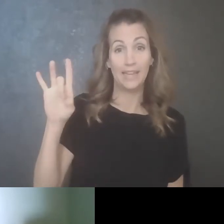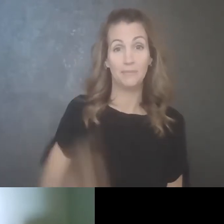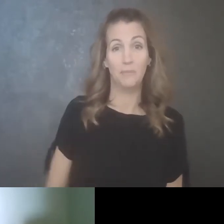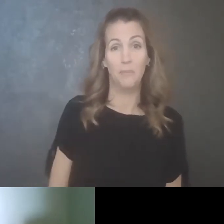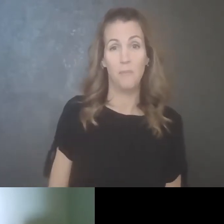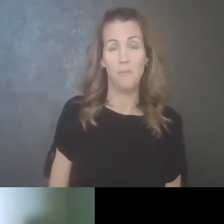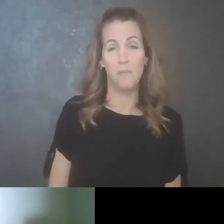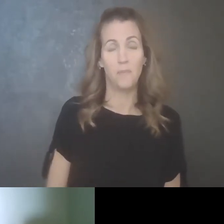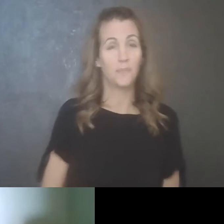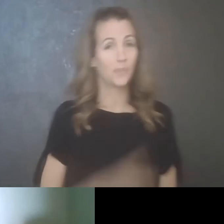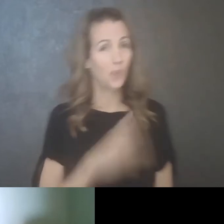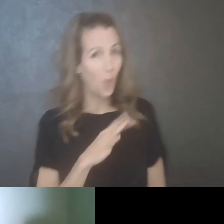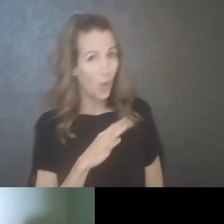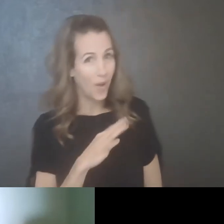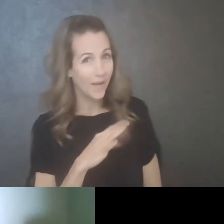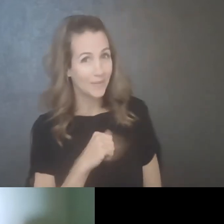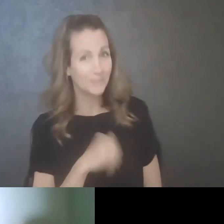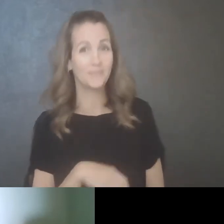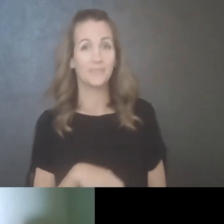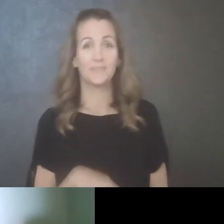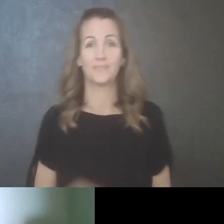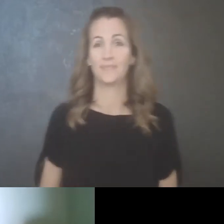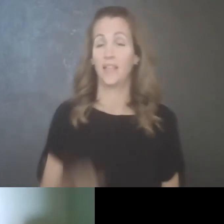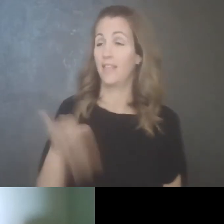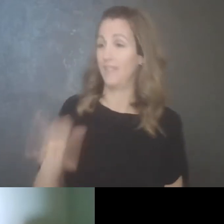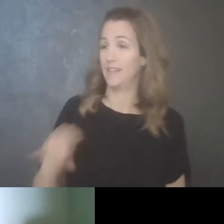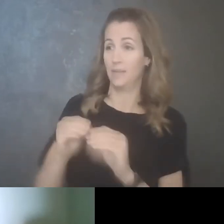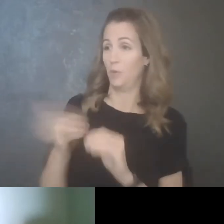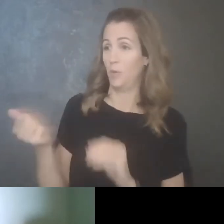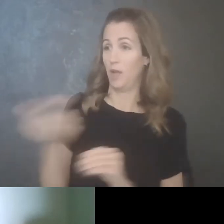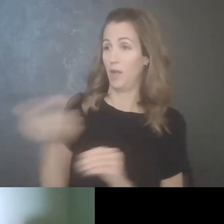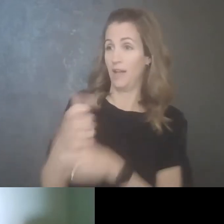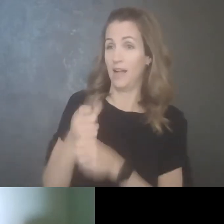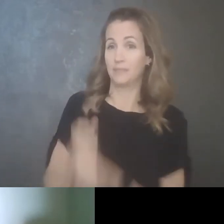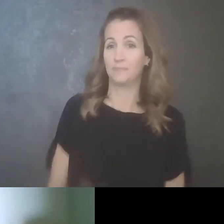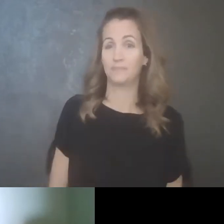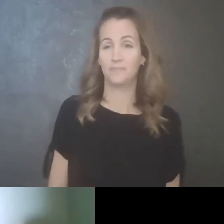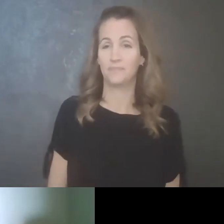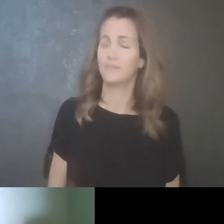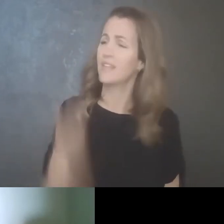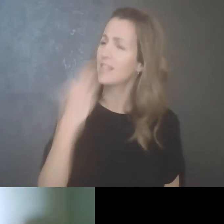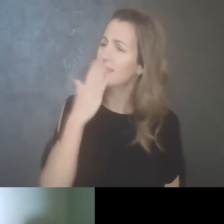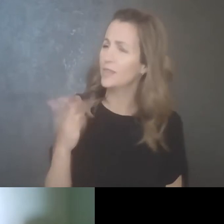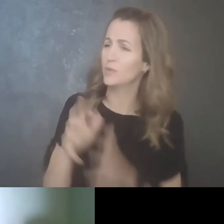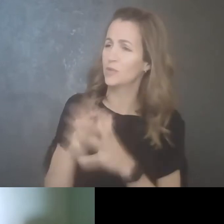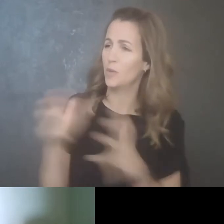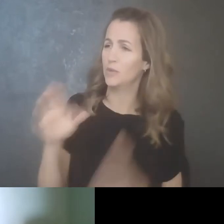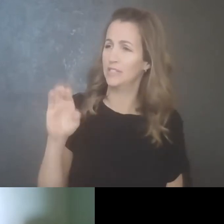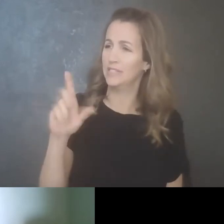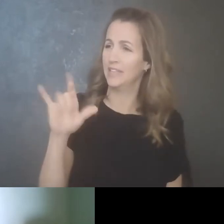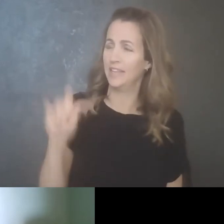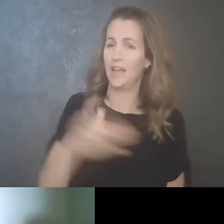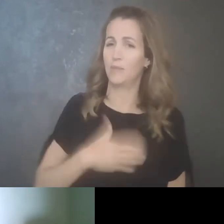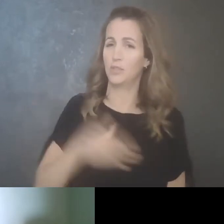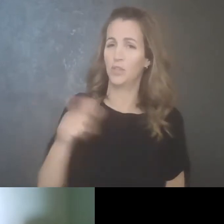Pretty cool. 3,721,728. That is the number that we all came up with. Thank you so much, Cecilia. I really do appreciate you helping out with this